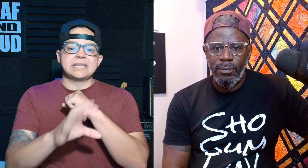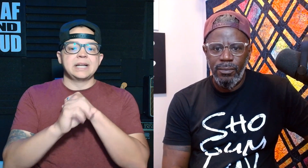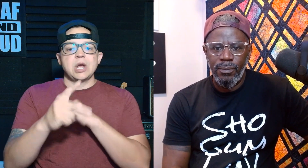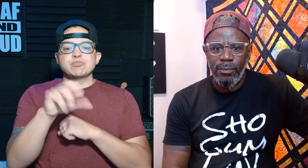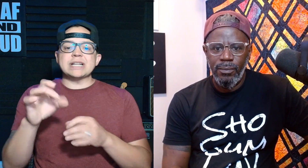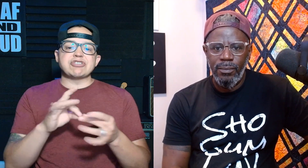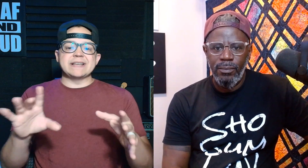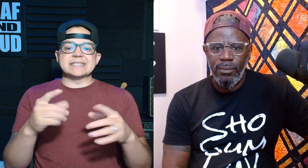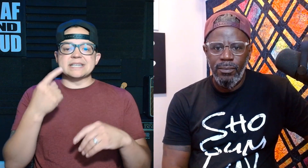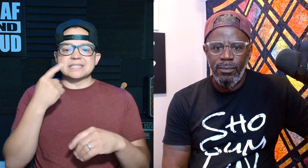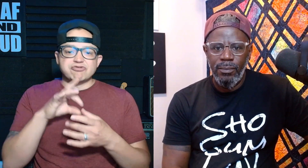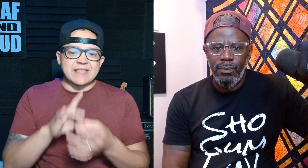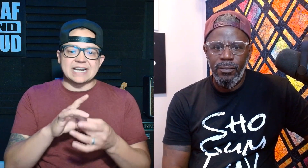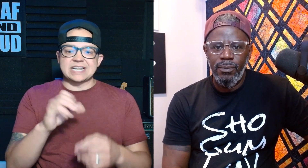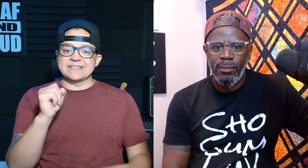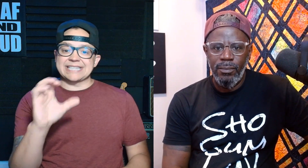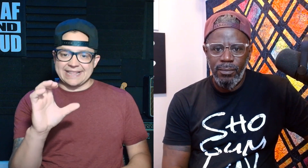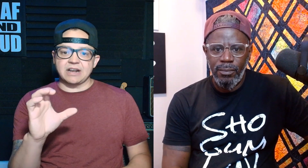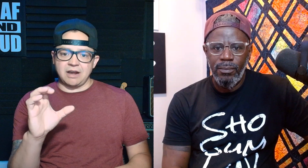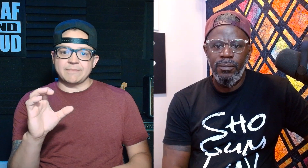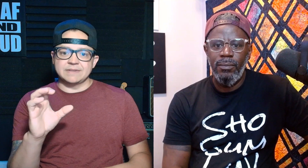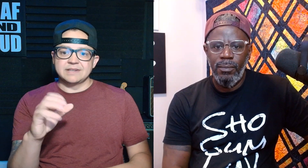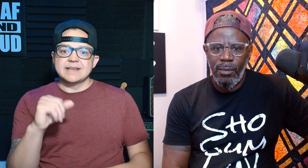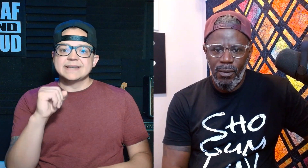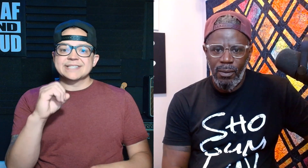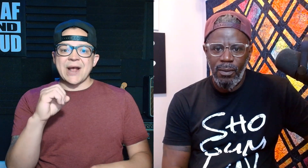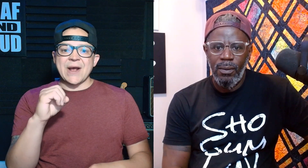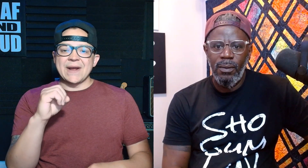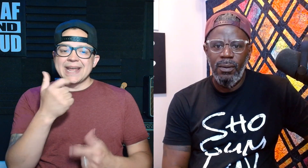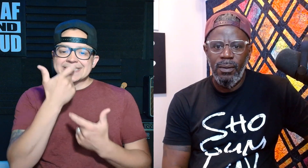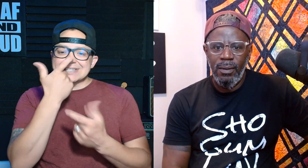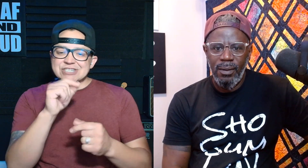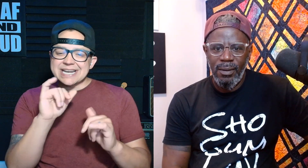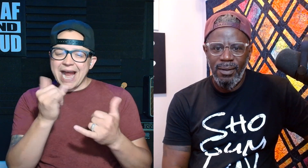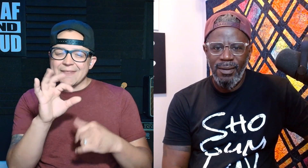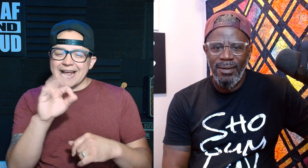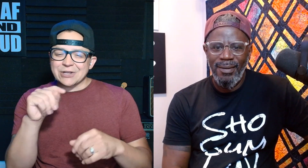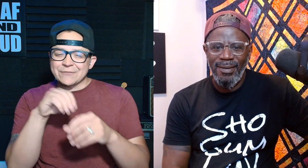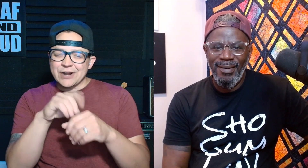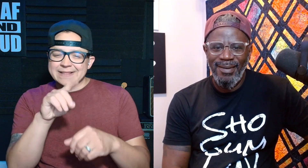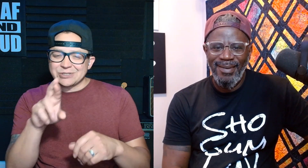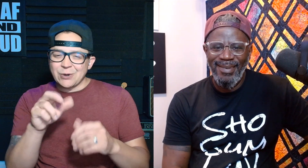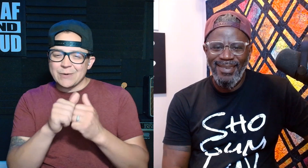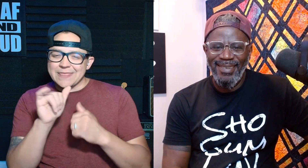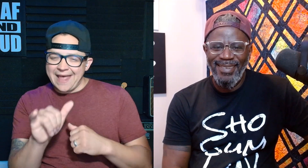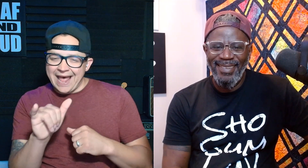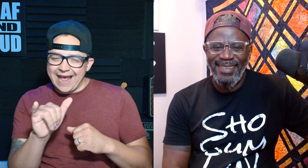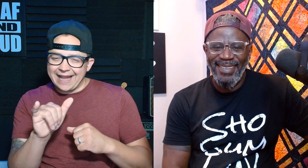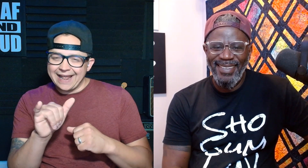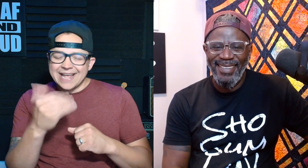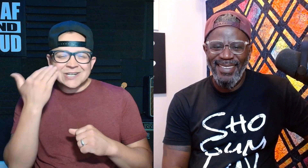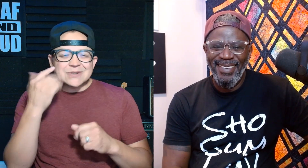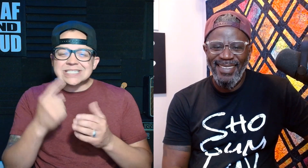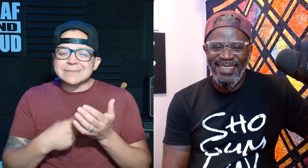his press releases related to the Stanley Cup. So it's interesting how they got their foot in the door with